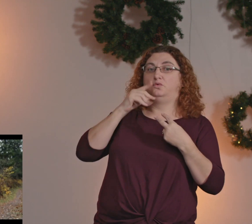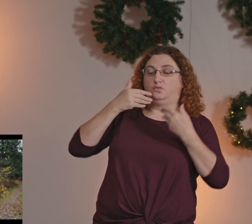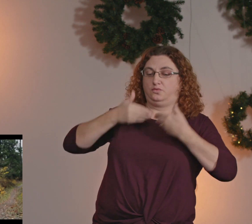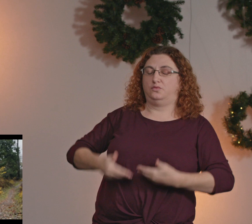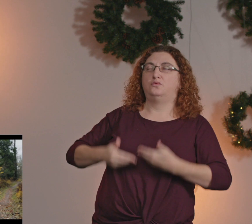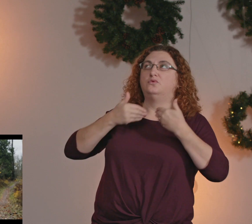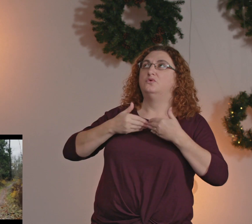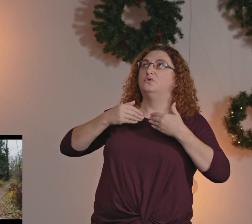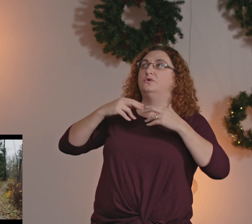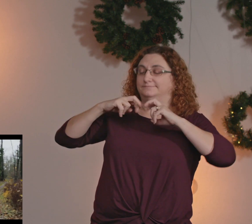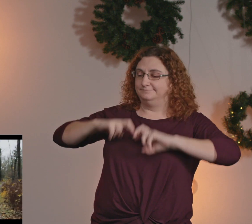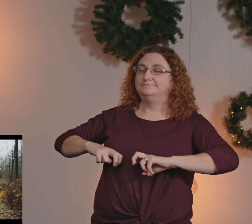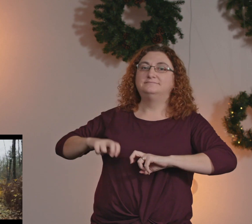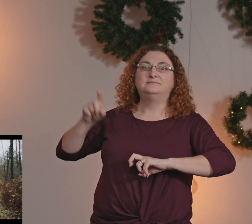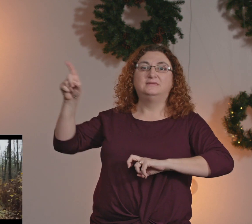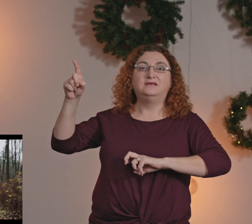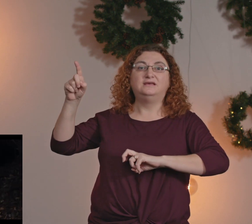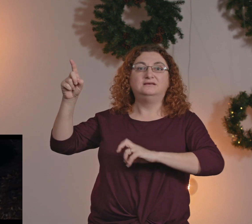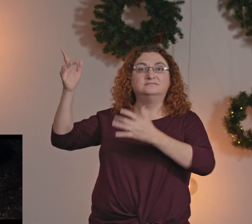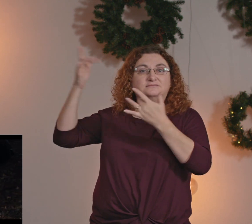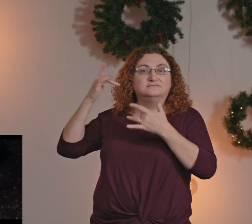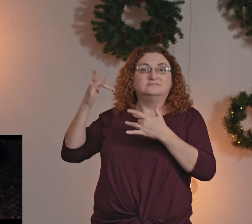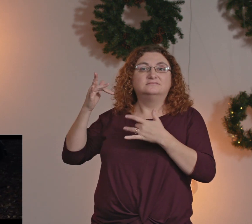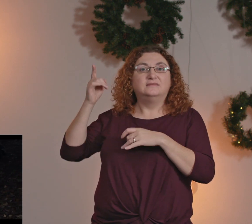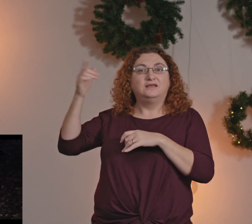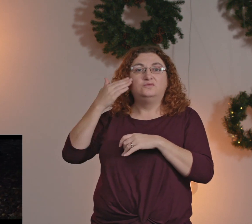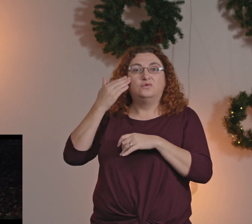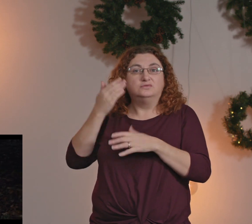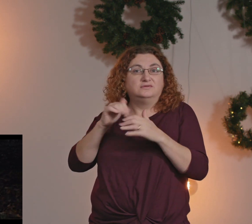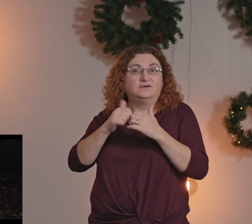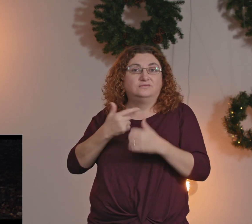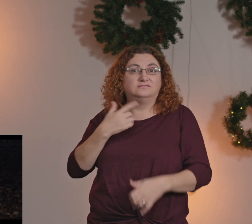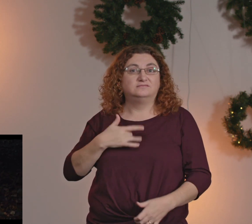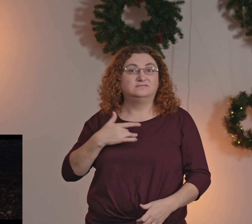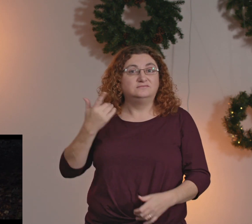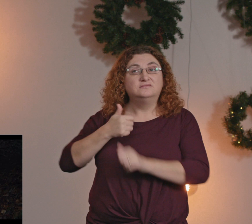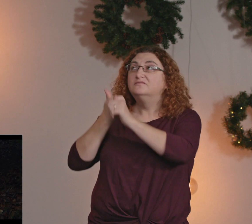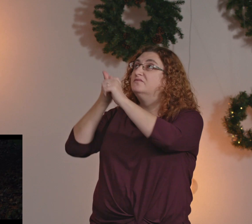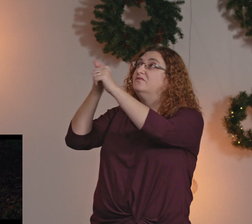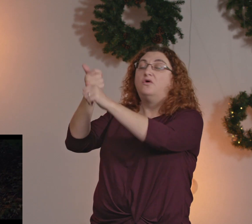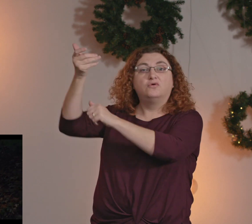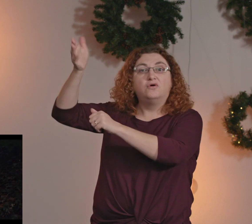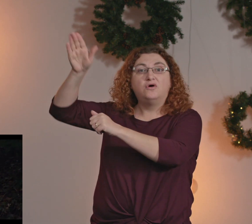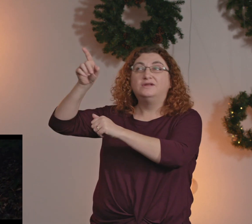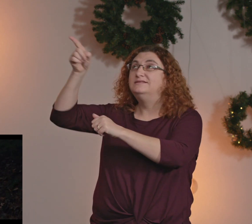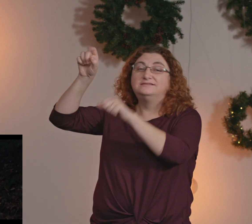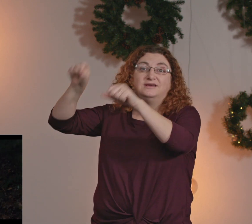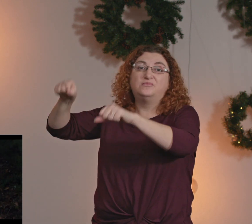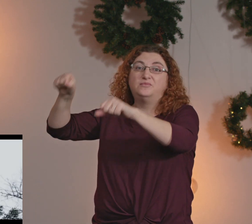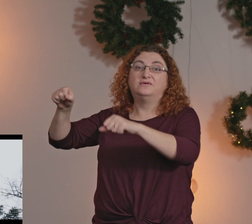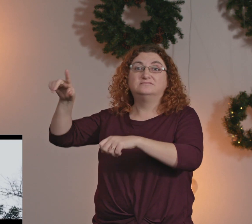us. In the disappointment, we can be reminded that we follow a God who is faithful. We follow a covenant-keeping God who will not